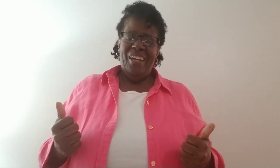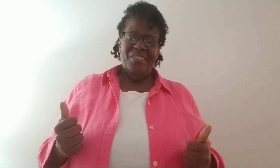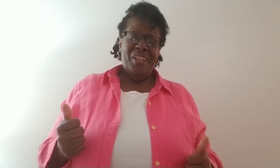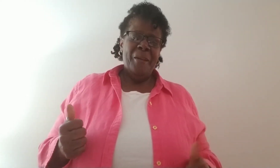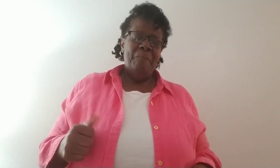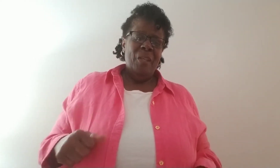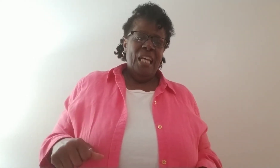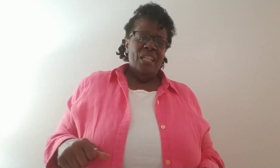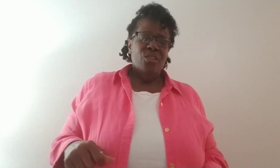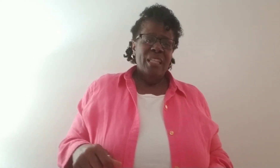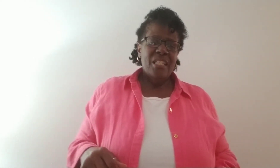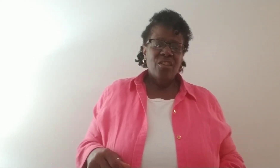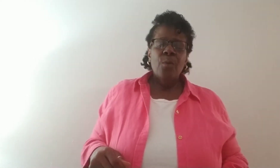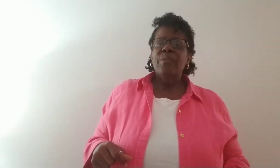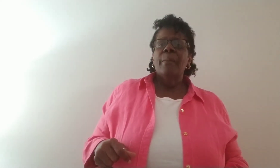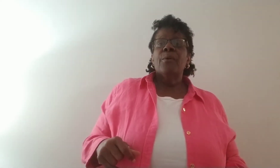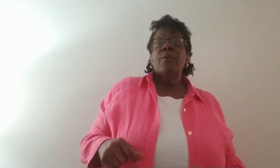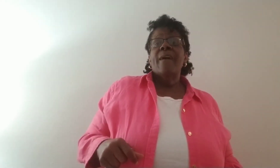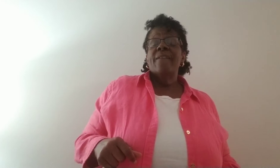okay? So let's start with number